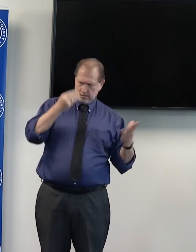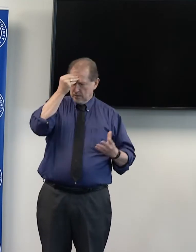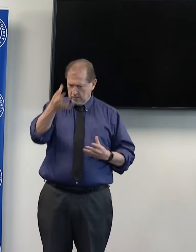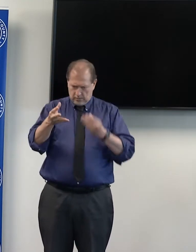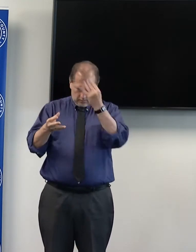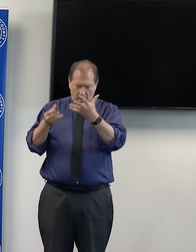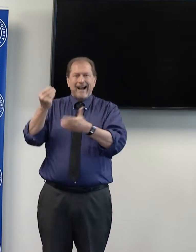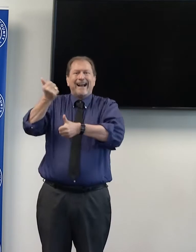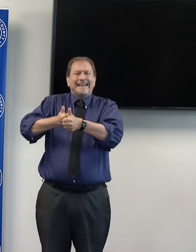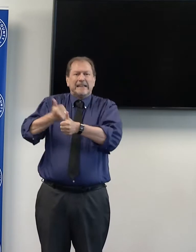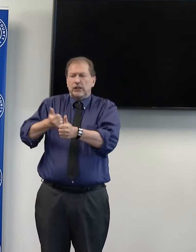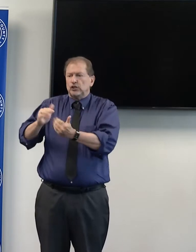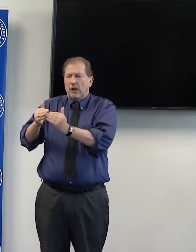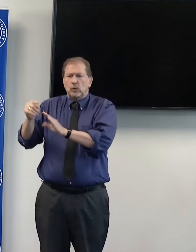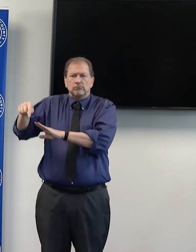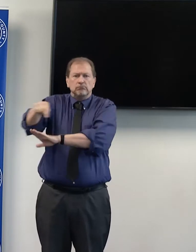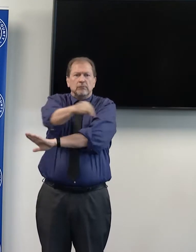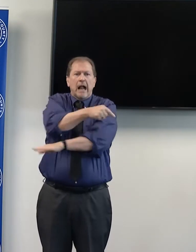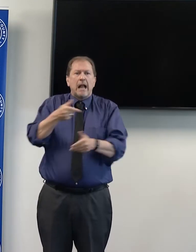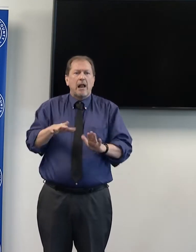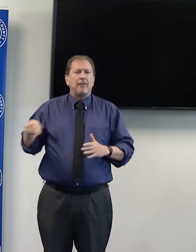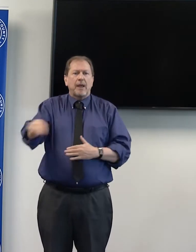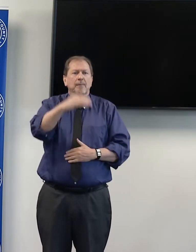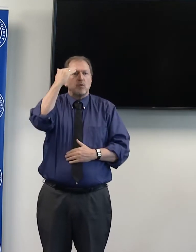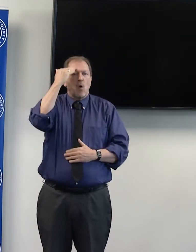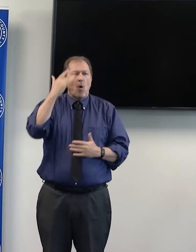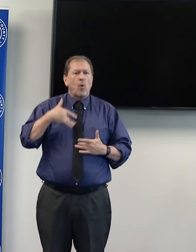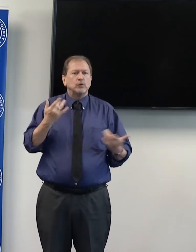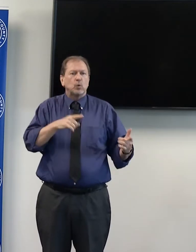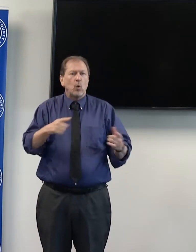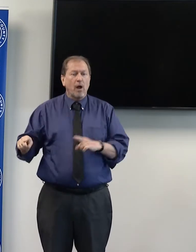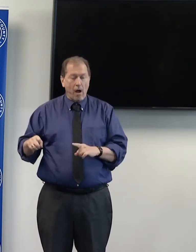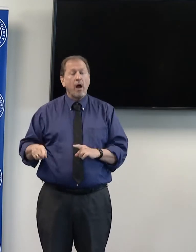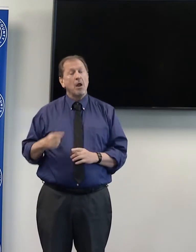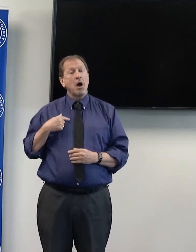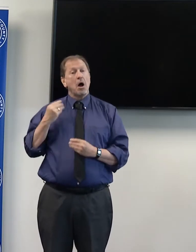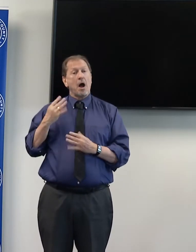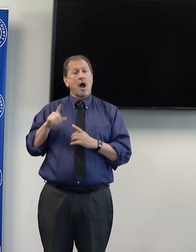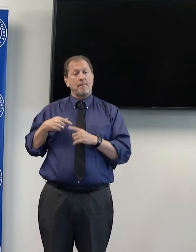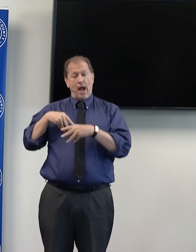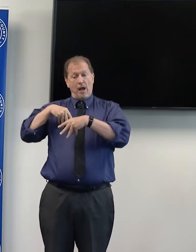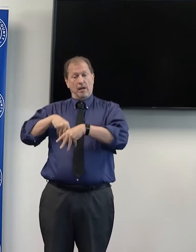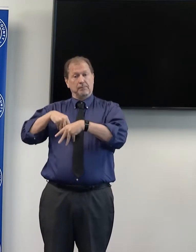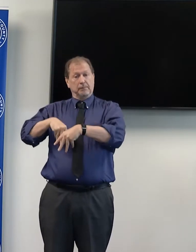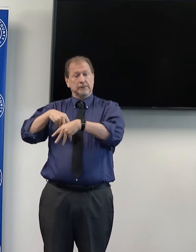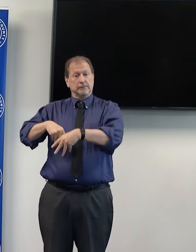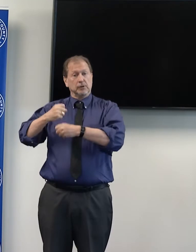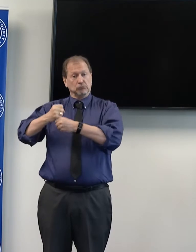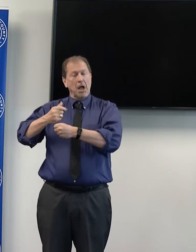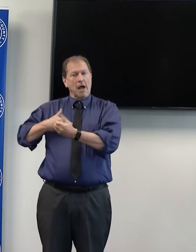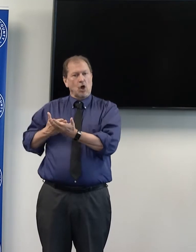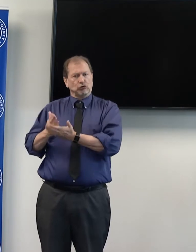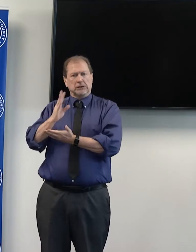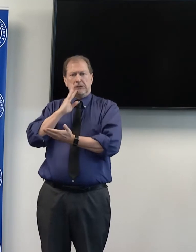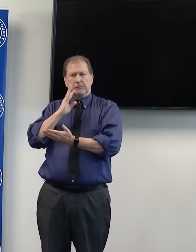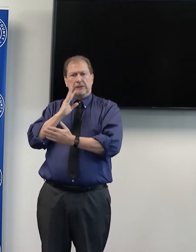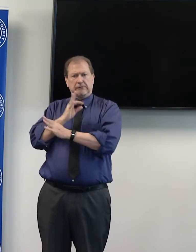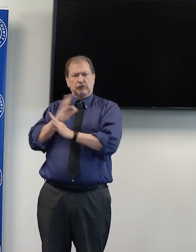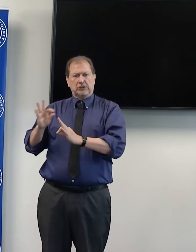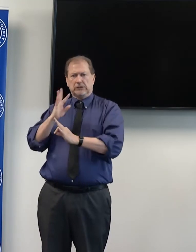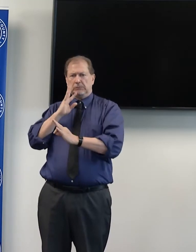entire communities, including the peaceful protesters whose First Amendment rights we must